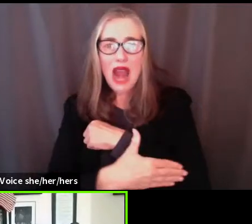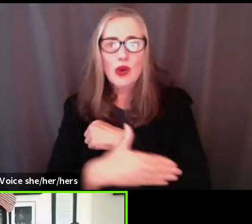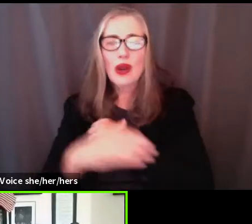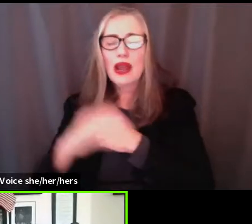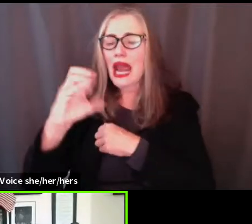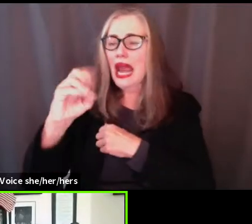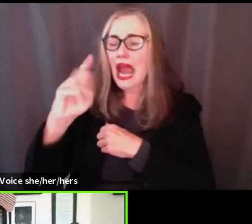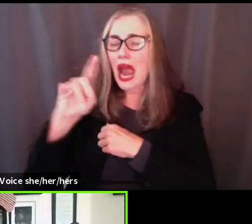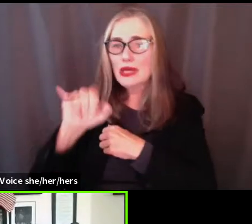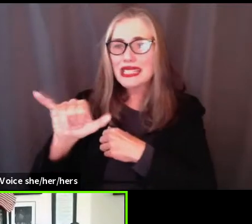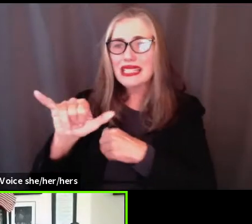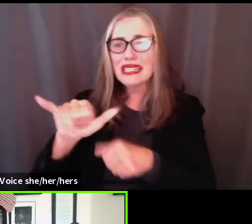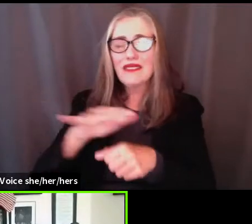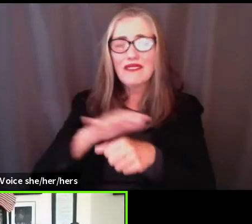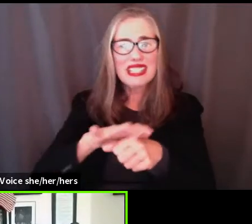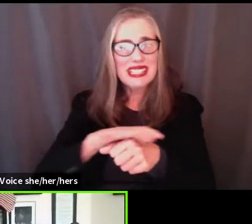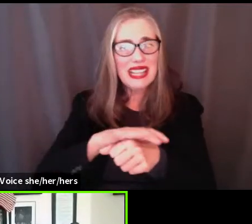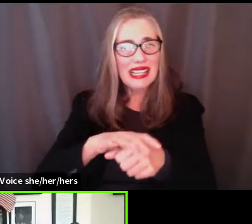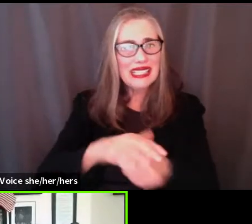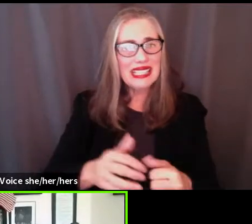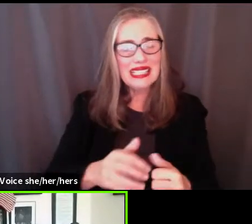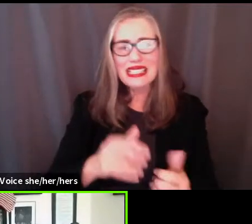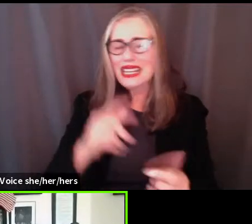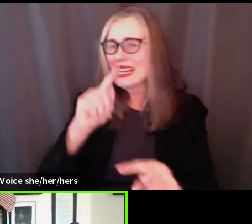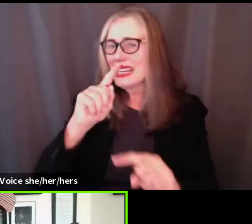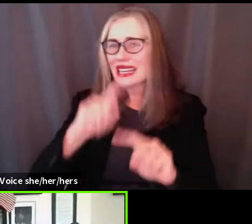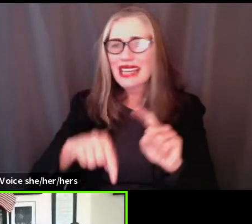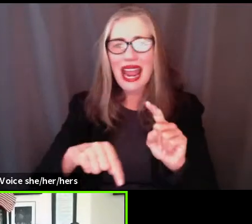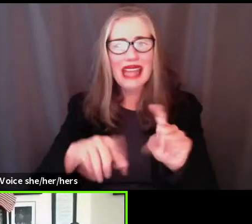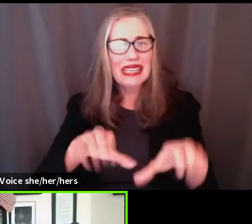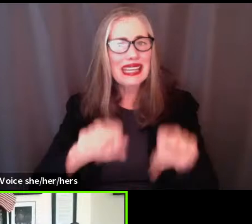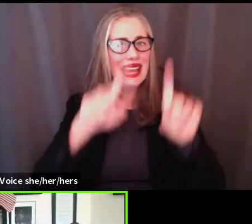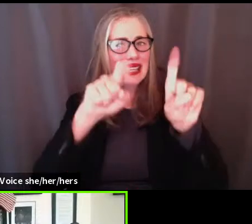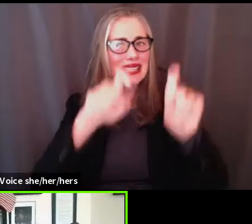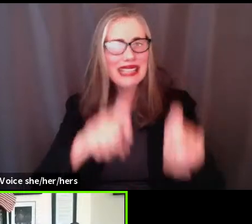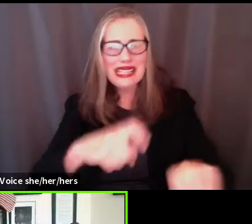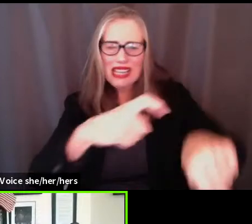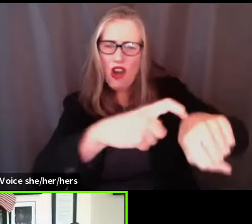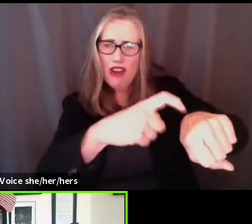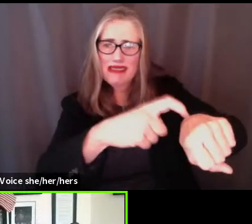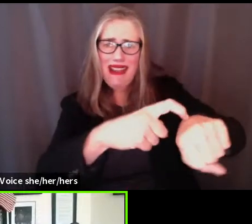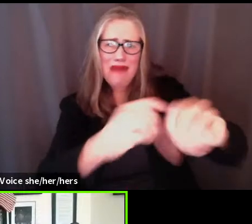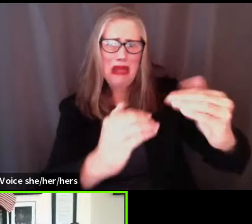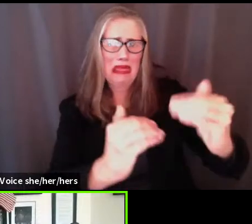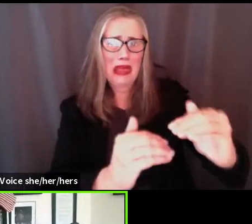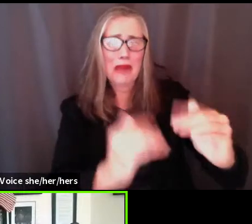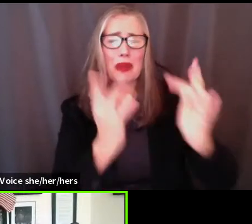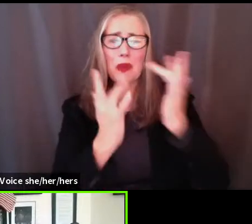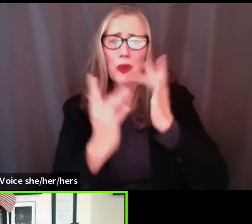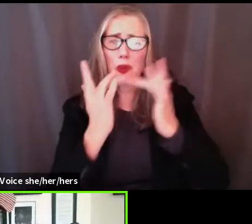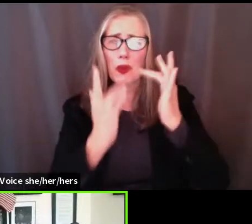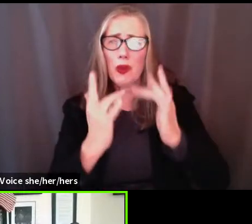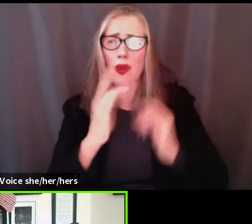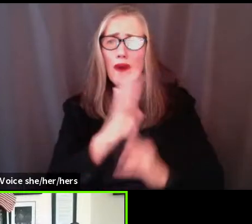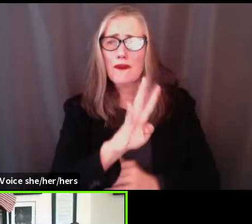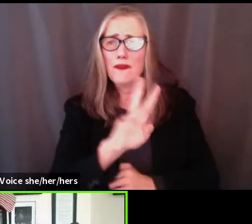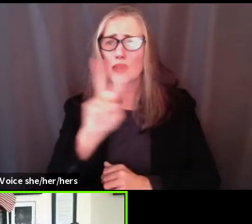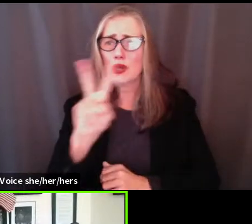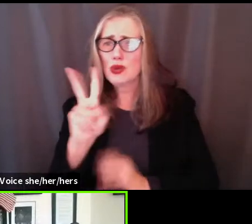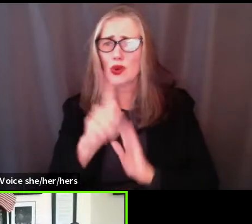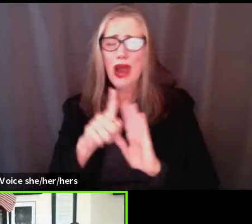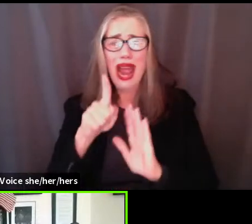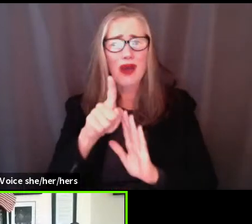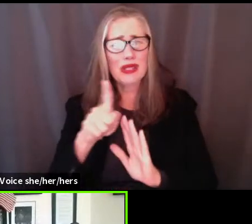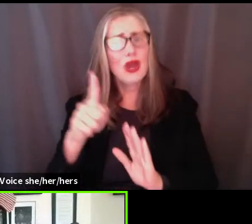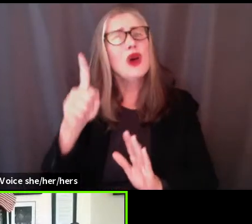get their testing done. So please keep that consideration in mind, the inconvenience that you're having for